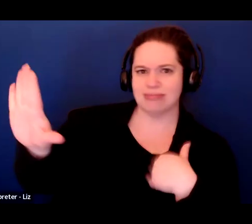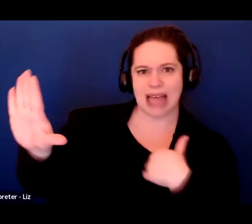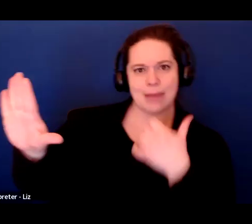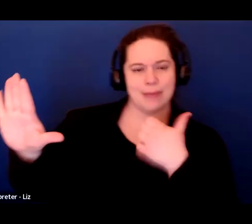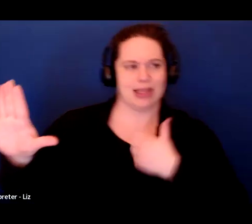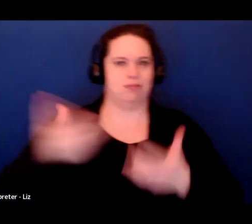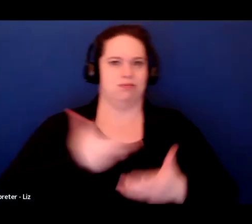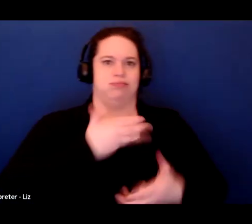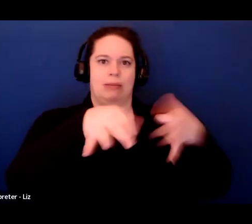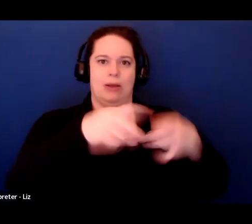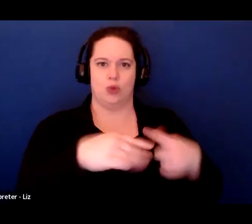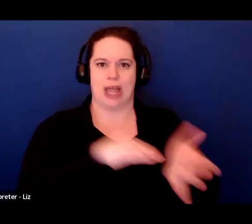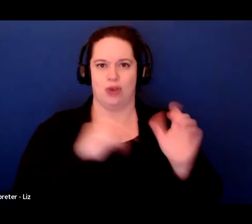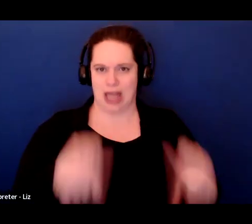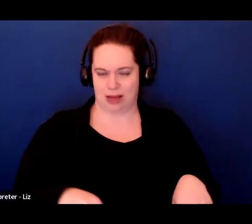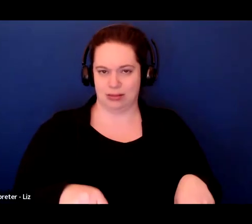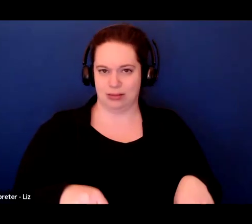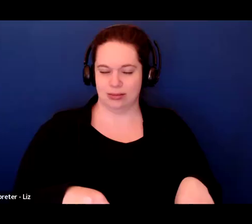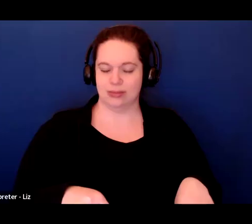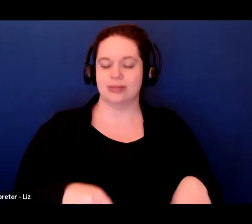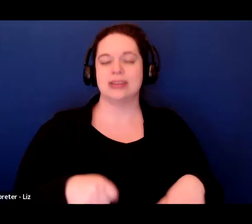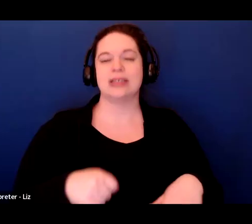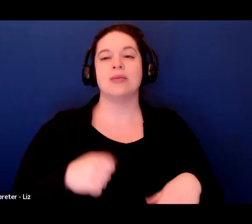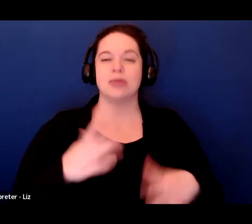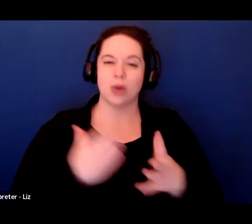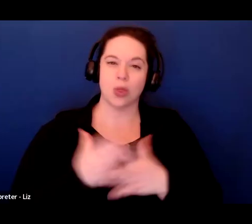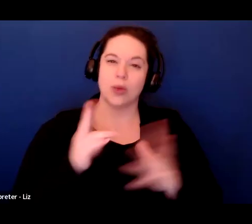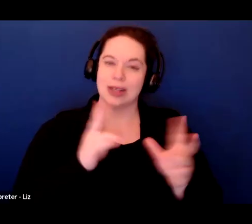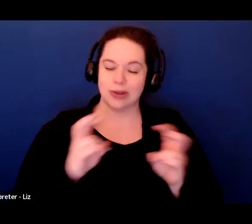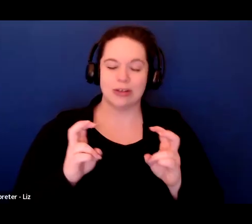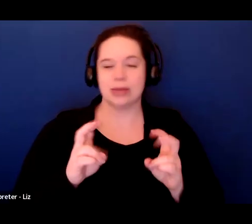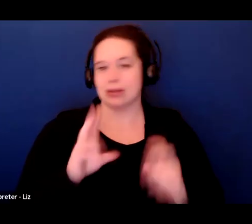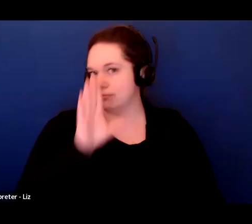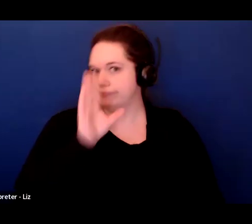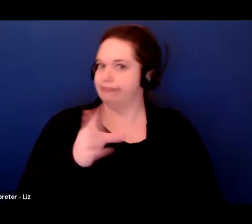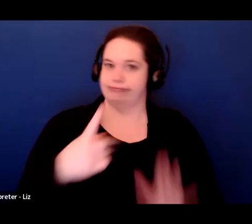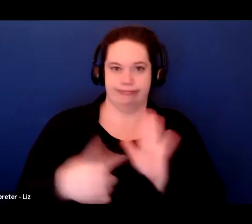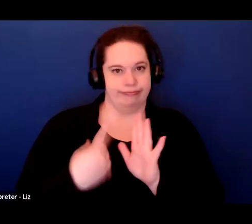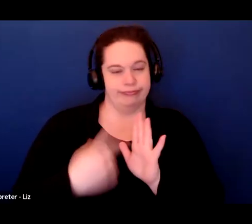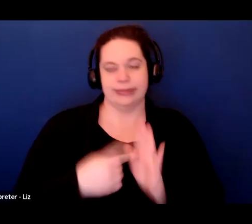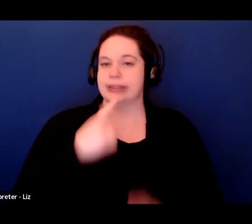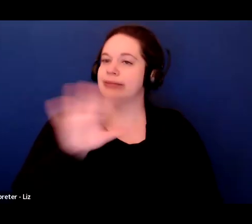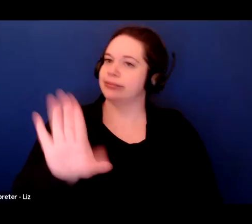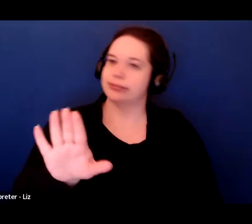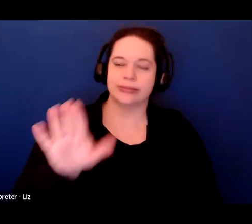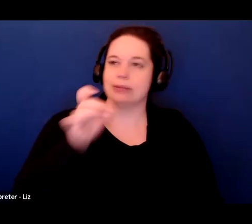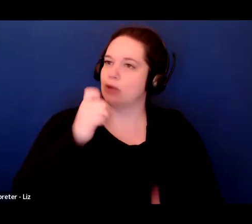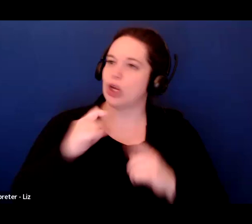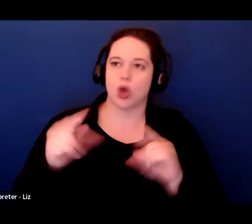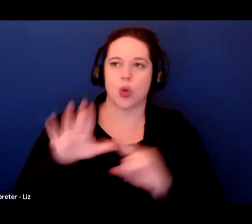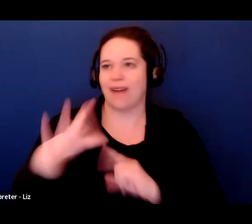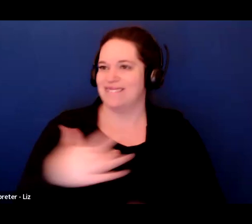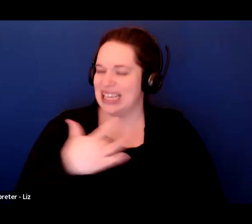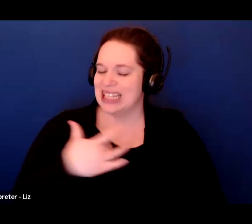with me." And, sometimes working through those issues, you have to be just upfront. and just say it. It's not meant to hurt your feelings. You have to